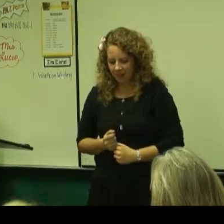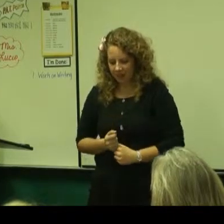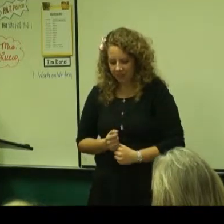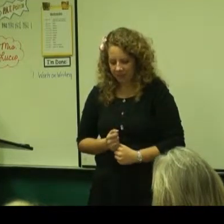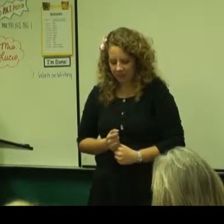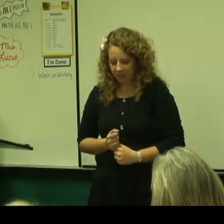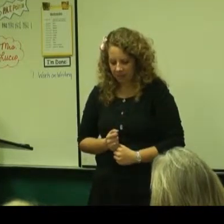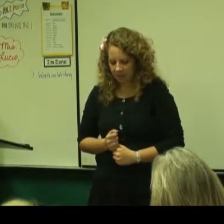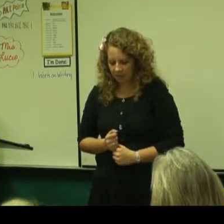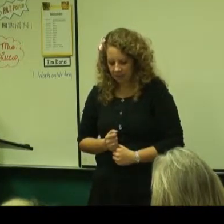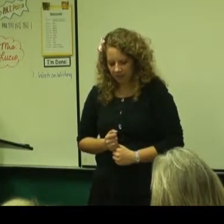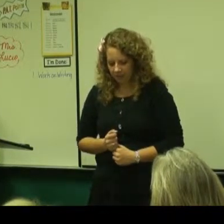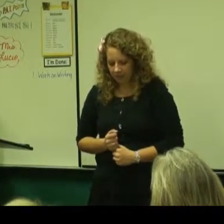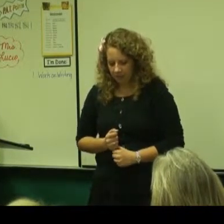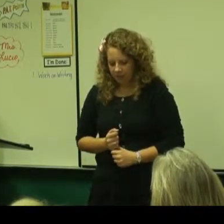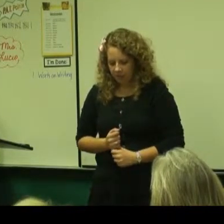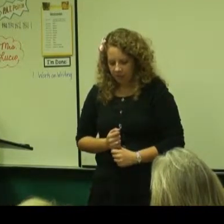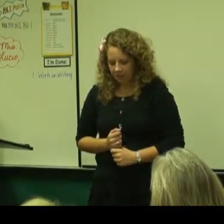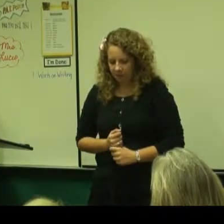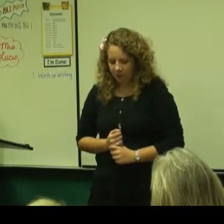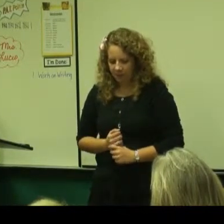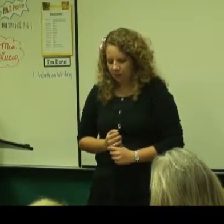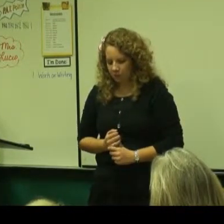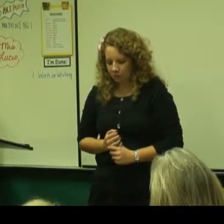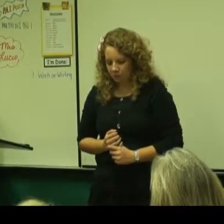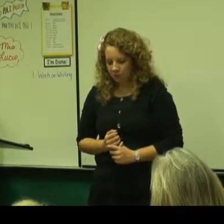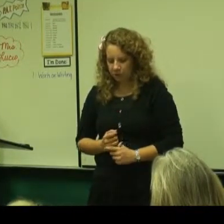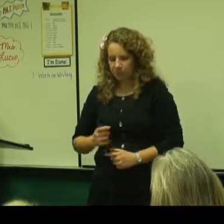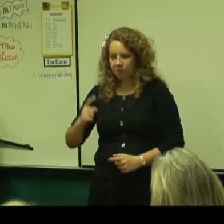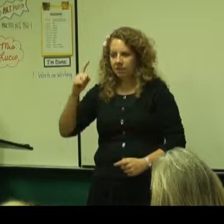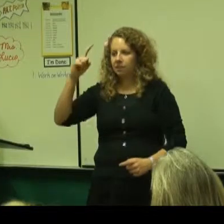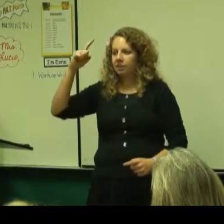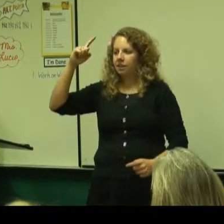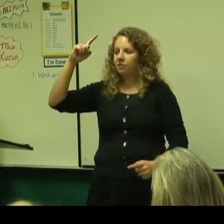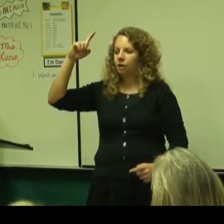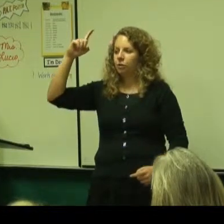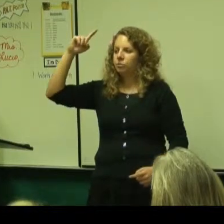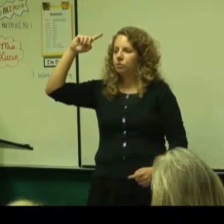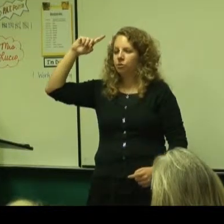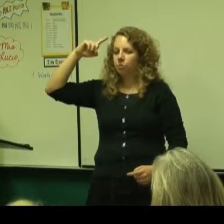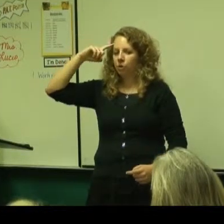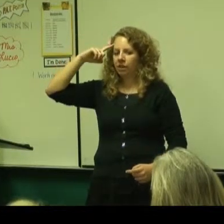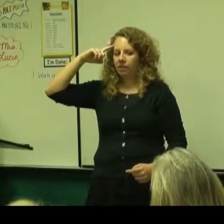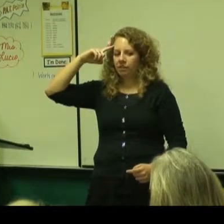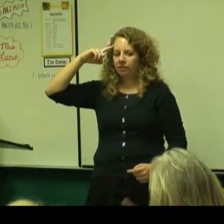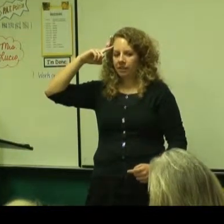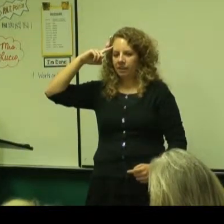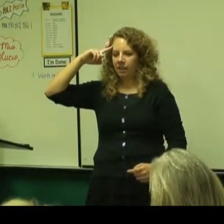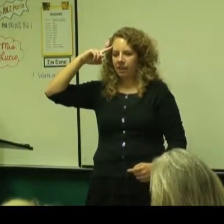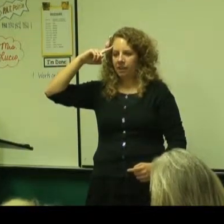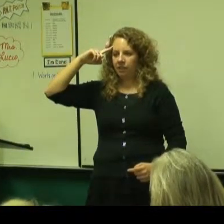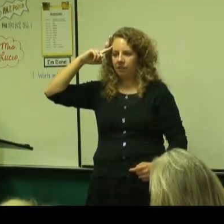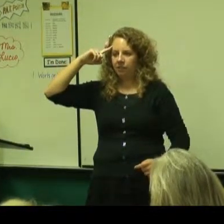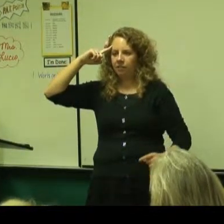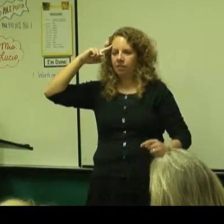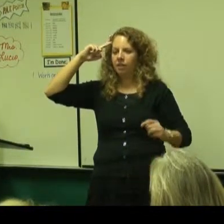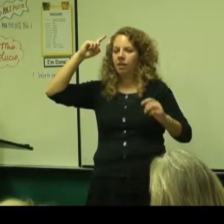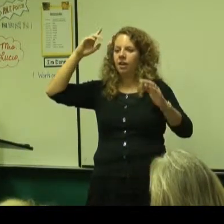And then love always hopes. So this is a sign for hope. So if you point like pink, and